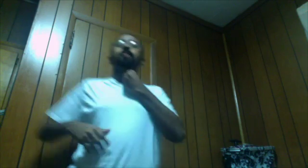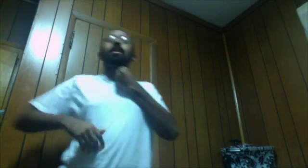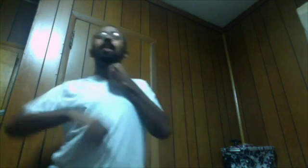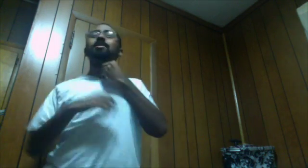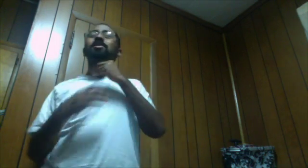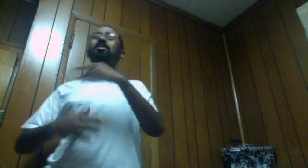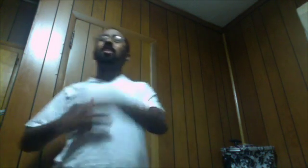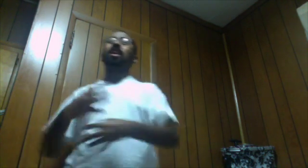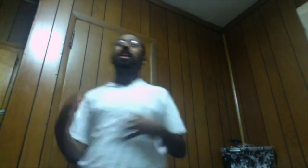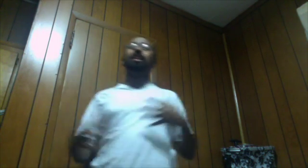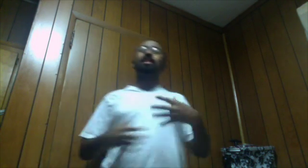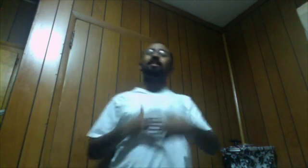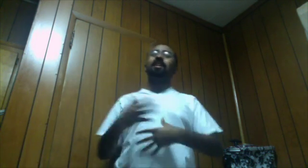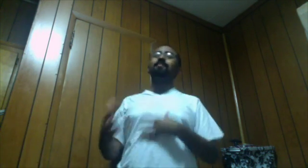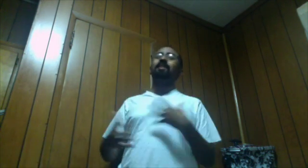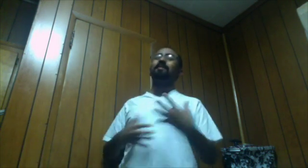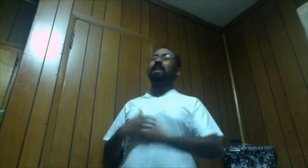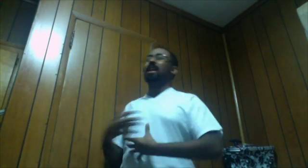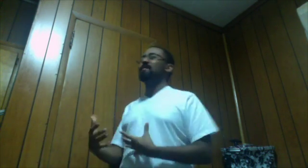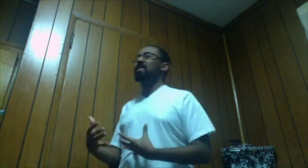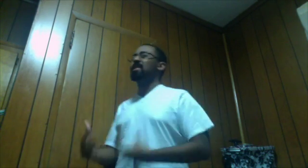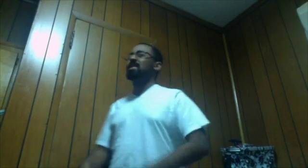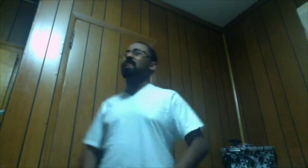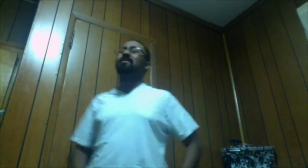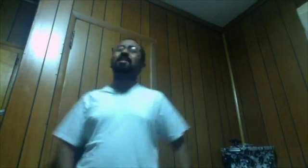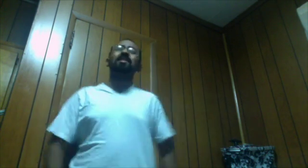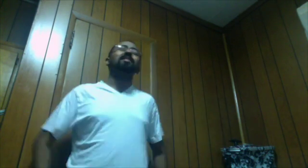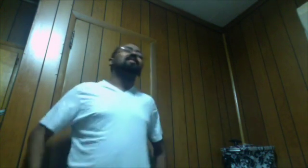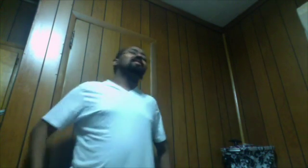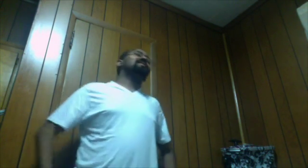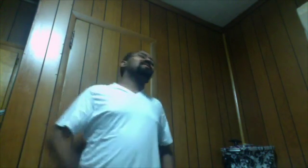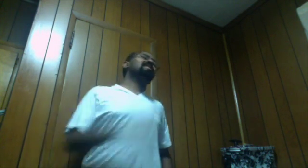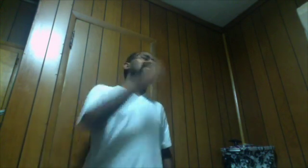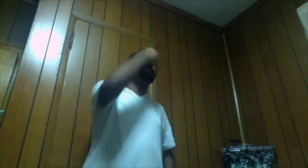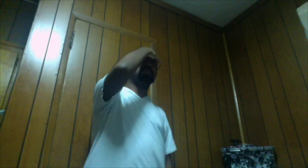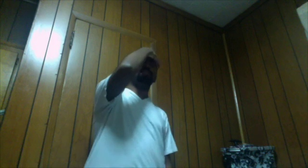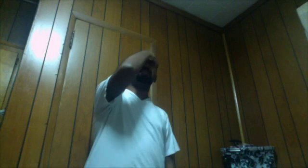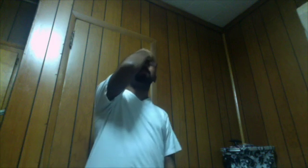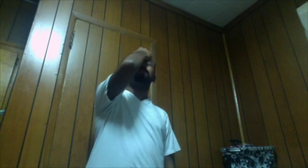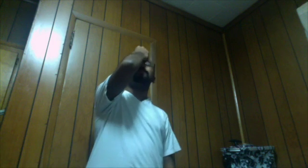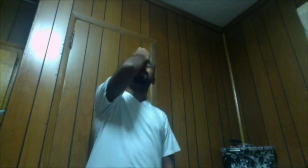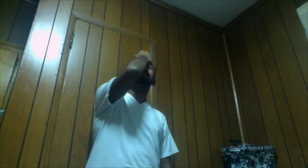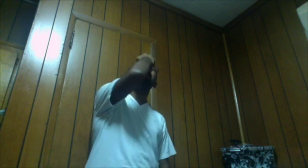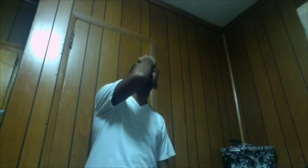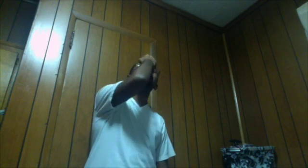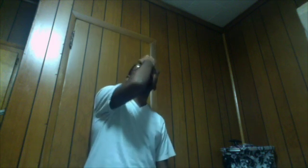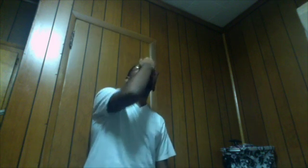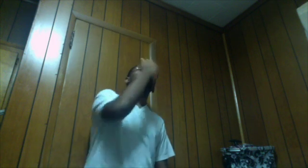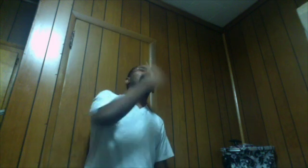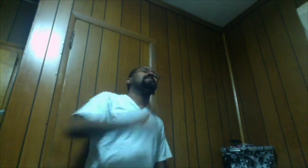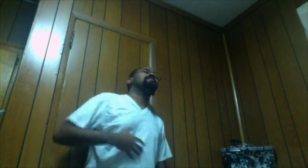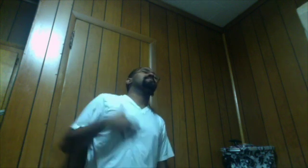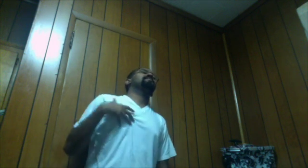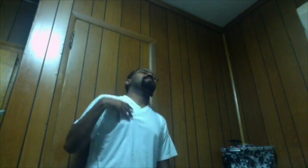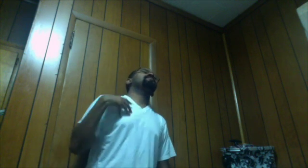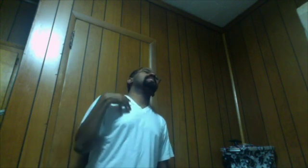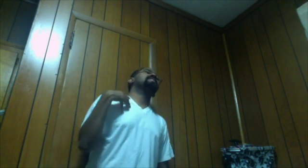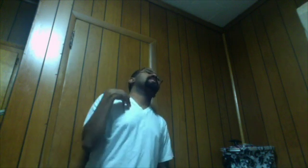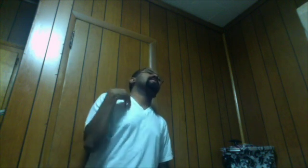I saw it in the upcoming anime list, I was thinking, yo, this shit looks stupid. This shit looks like, it looks like a